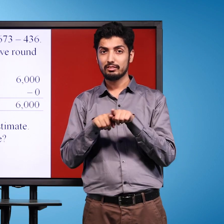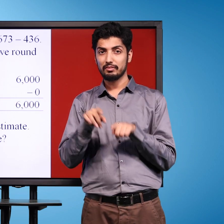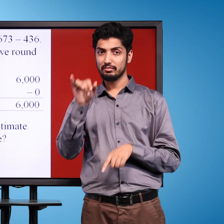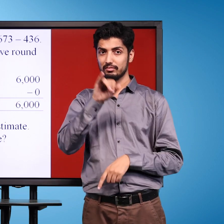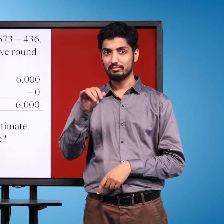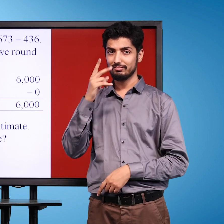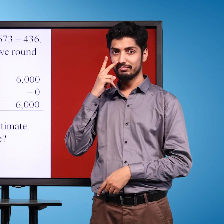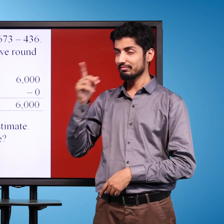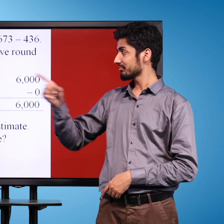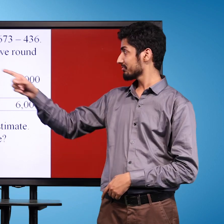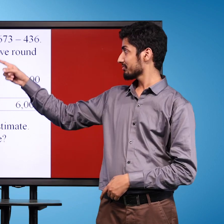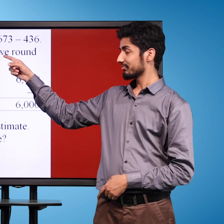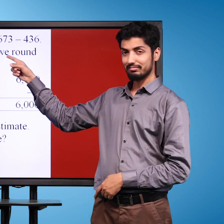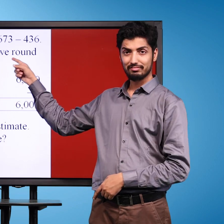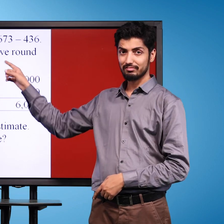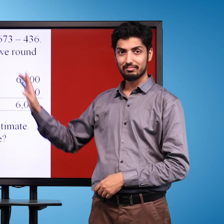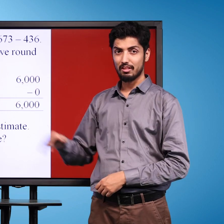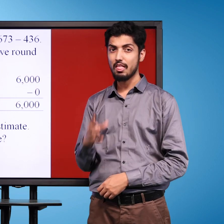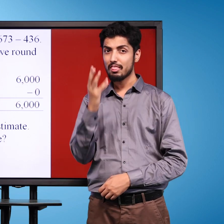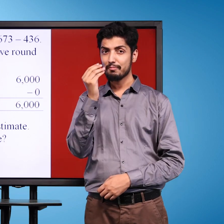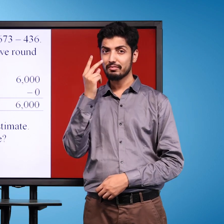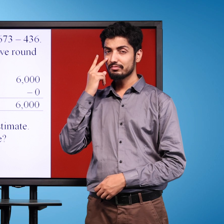Example 6. Estimate